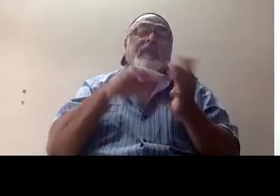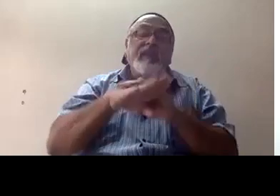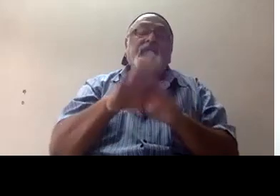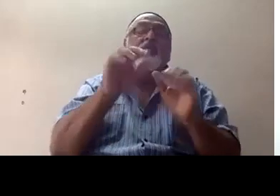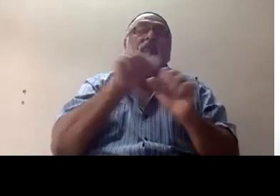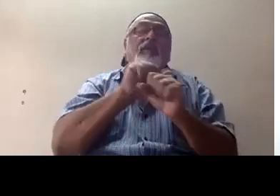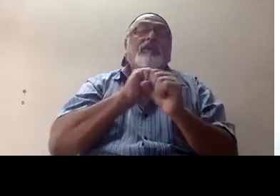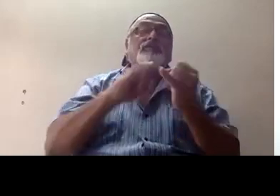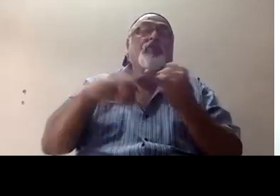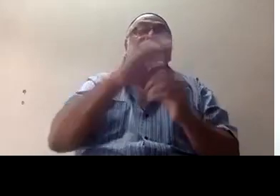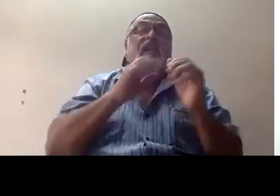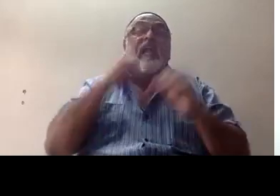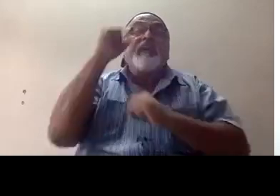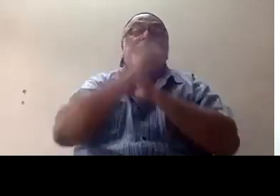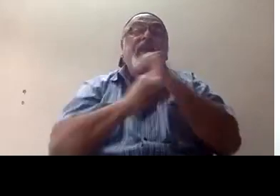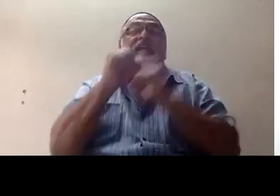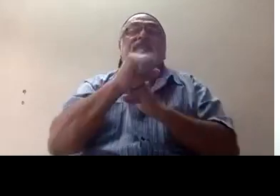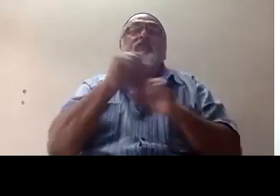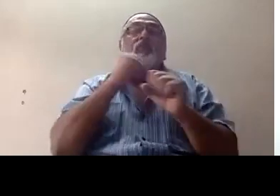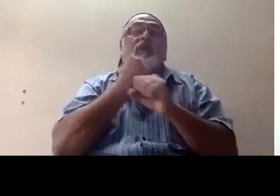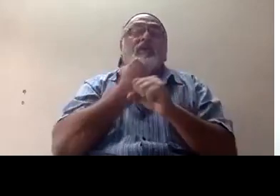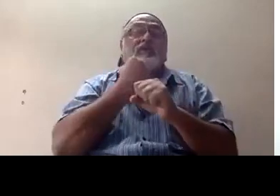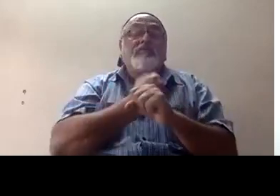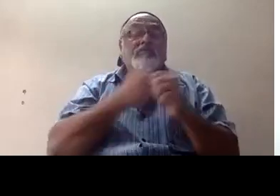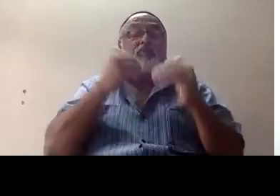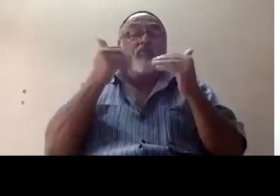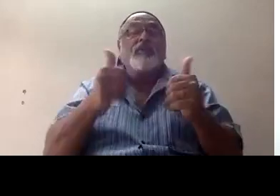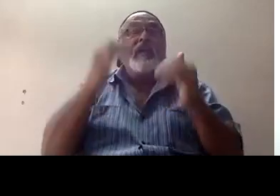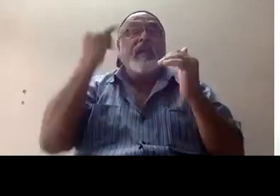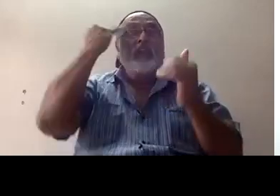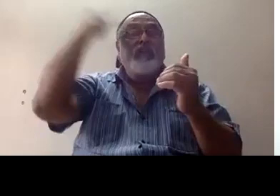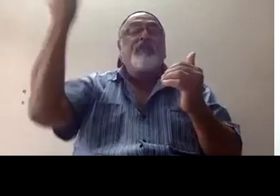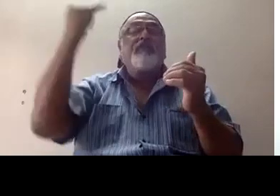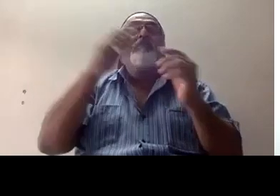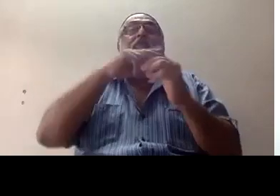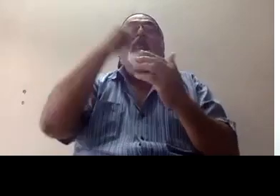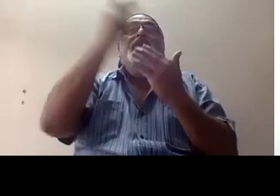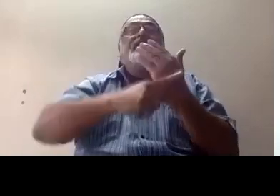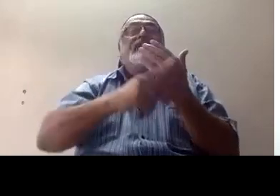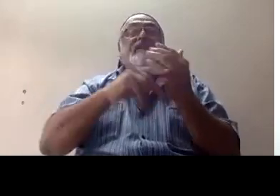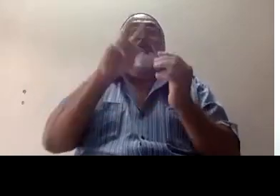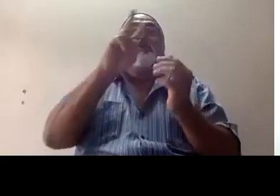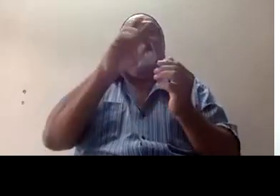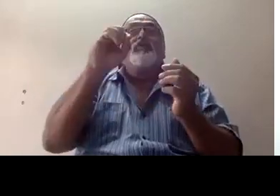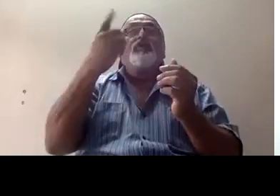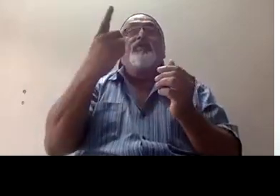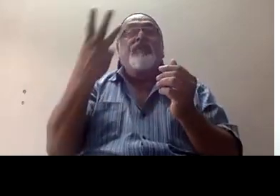enterprise and also as the most innovative projects in the world in 2013 by Zero Project